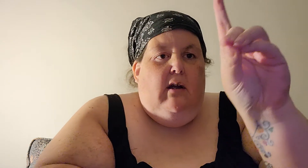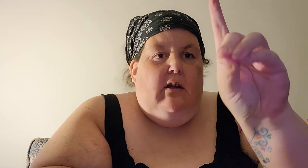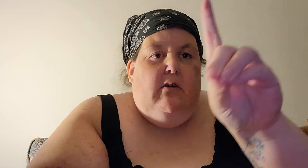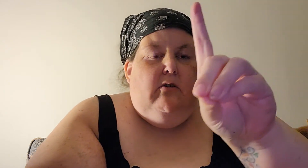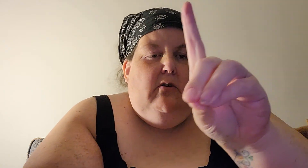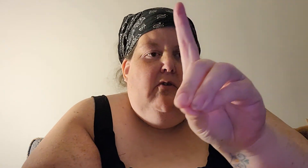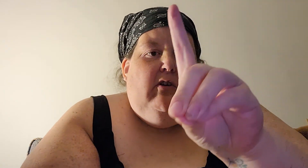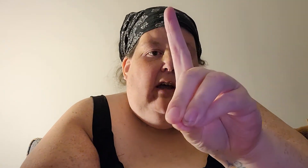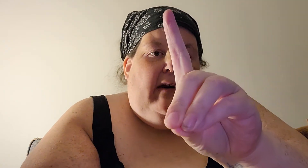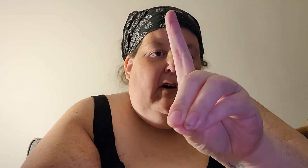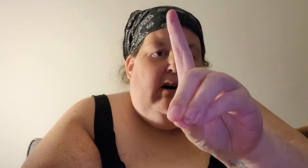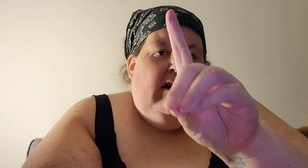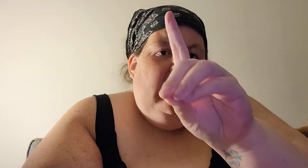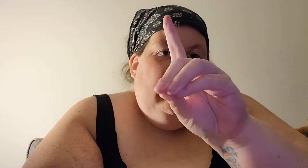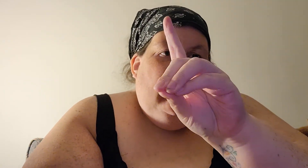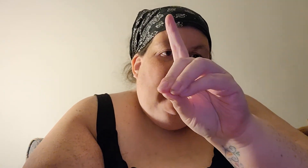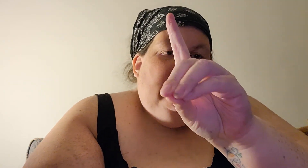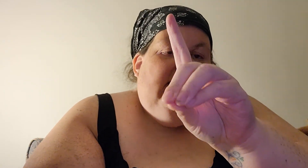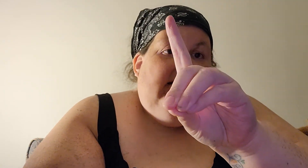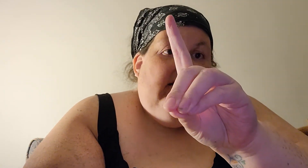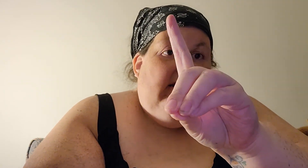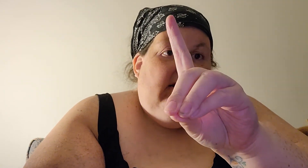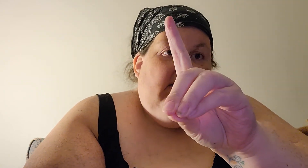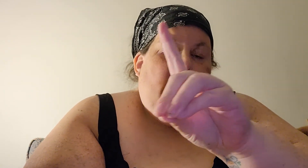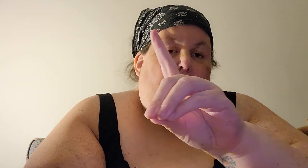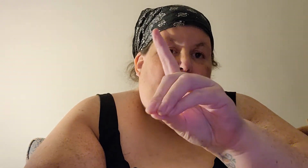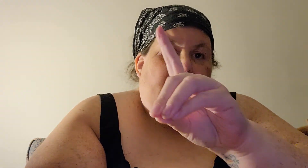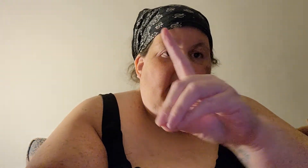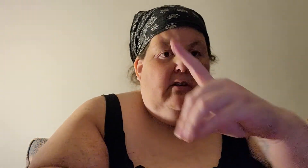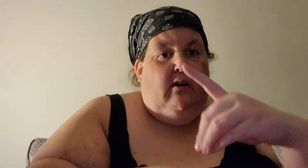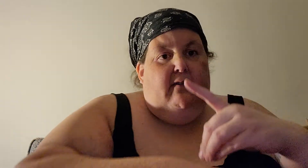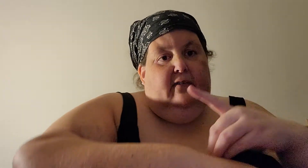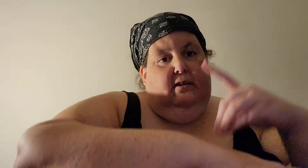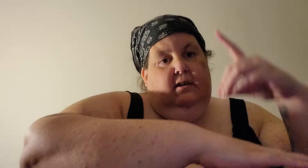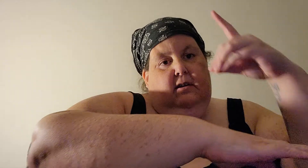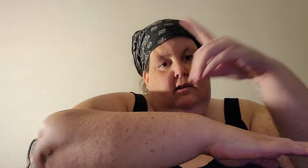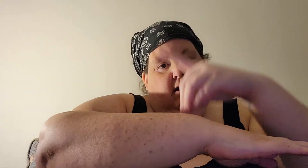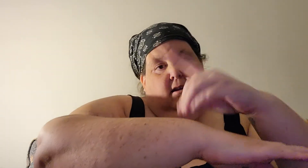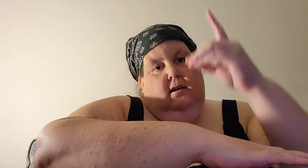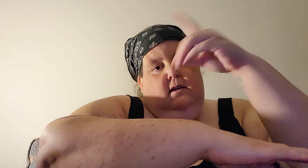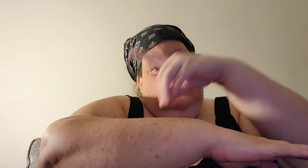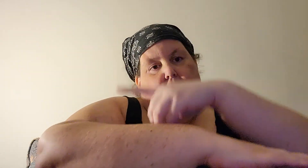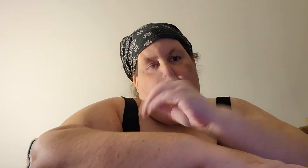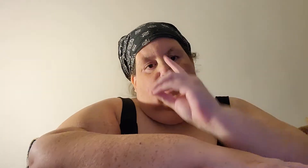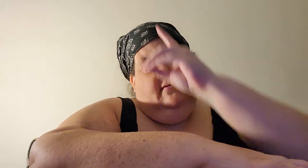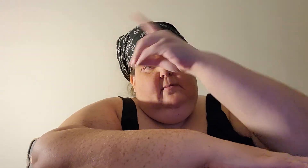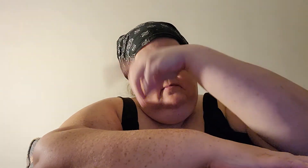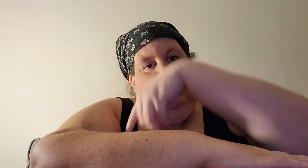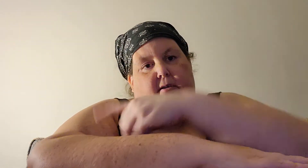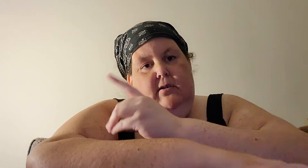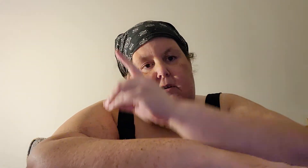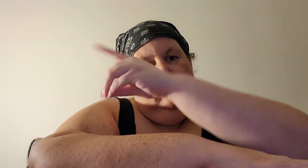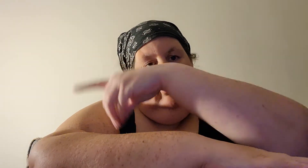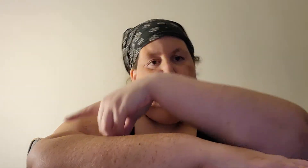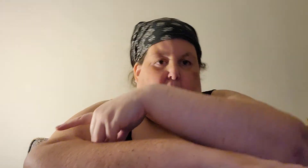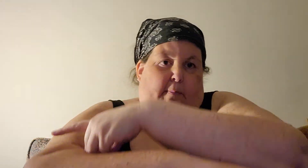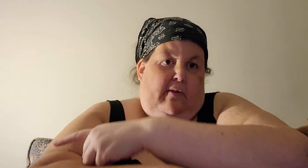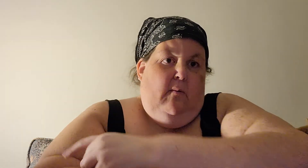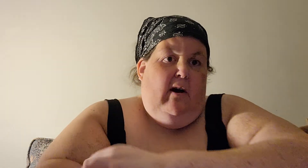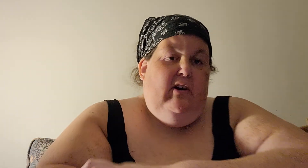You do the letter D to represent dolphin. and you have him jump in the water